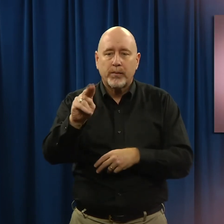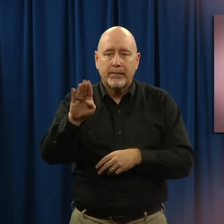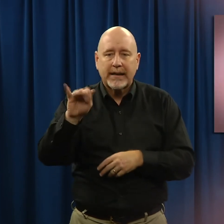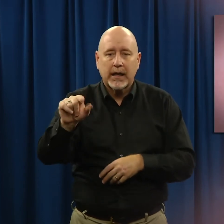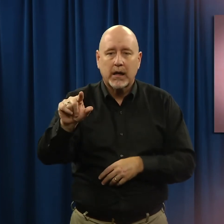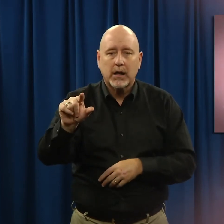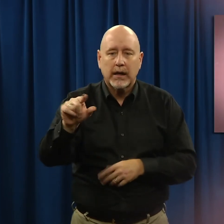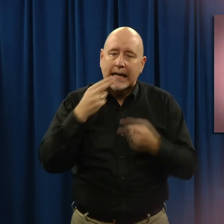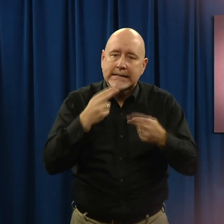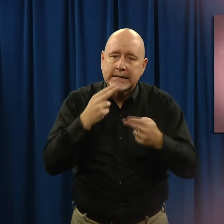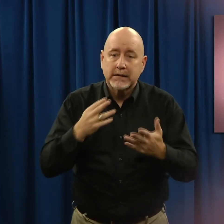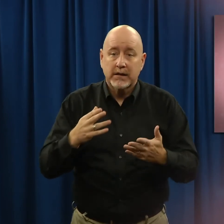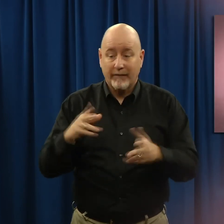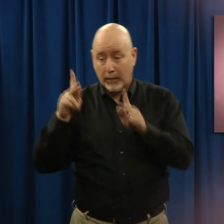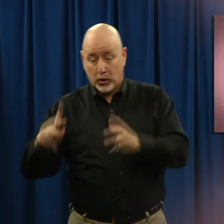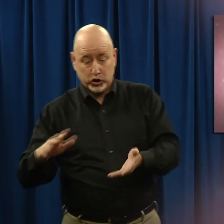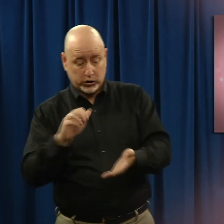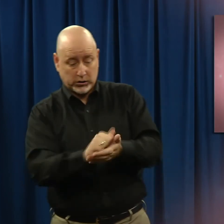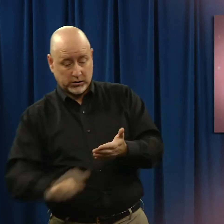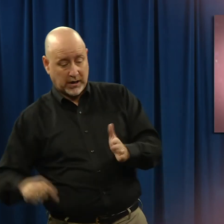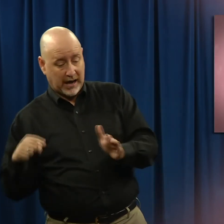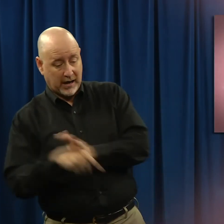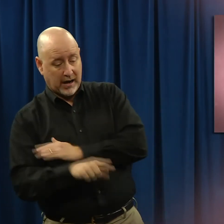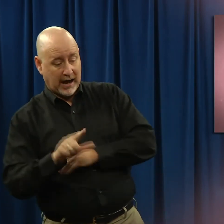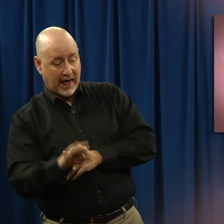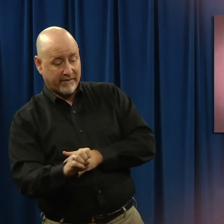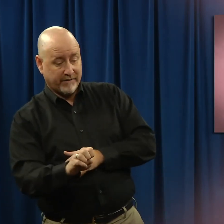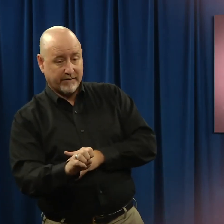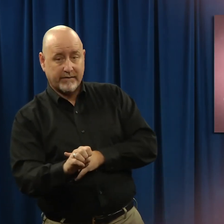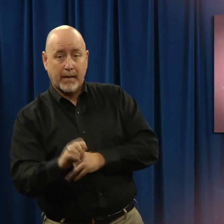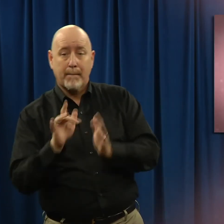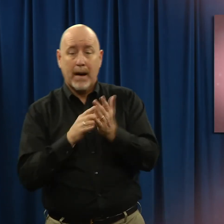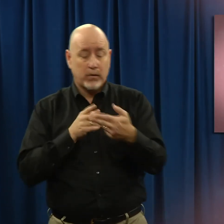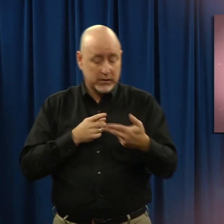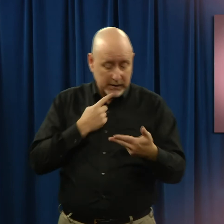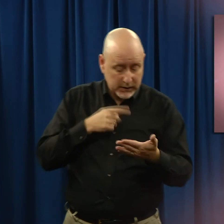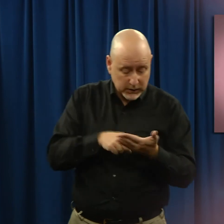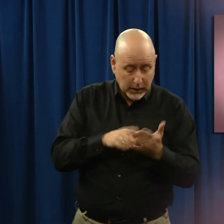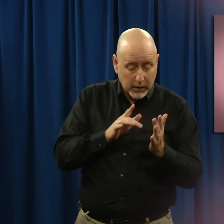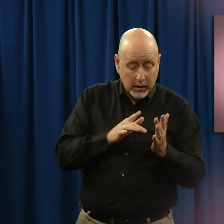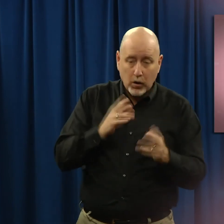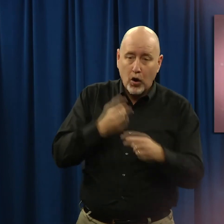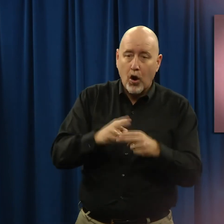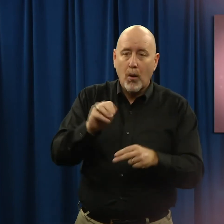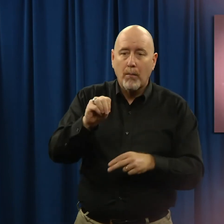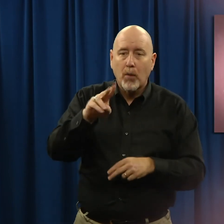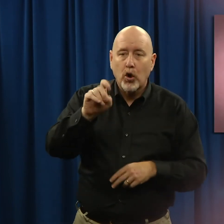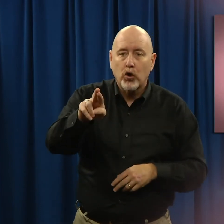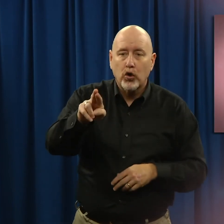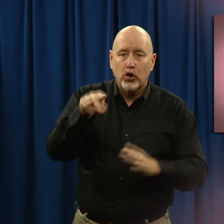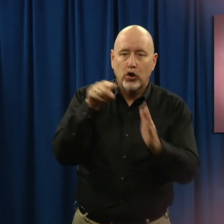person takes the life of another innocent human being, the Bible calls that murder.